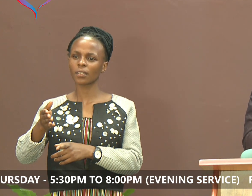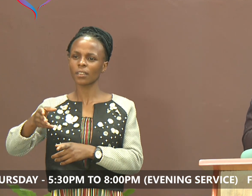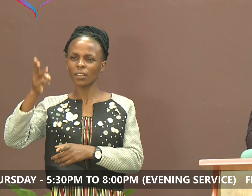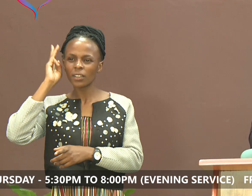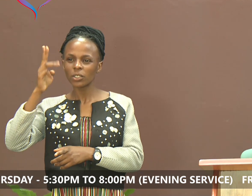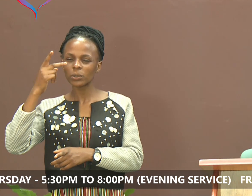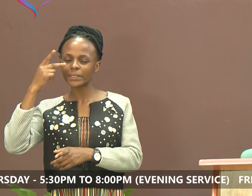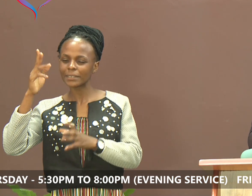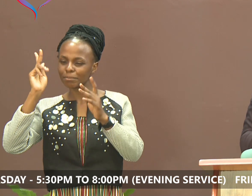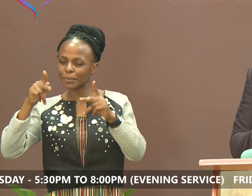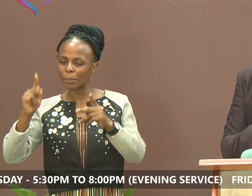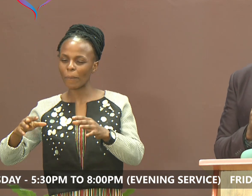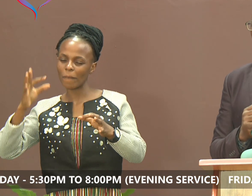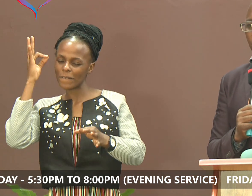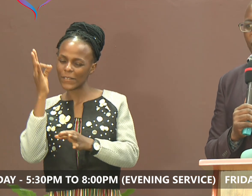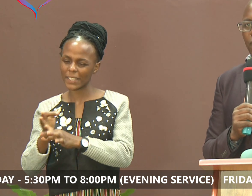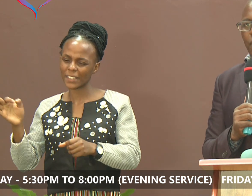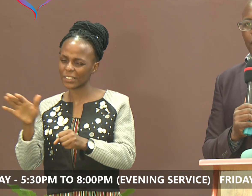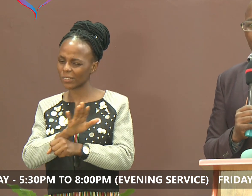to their phones. Very